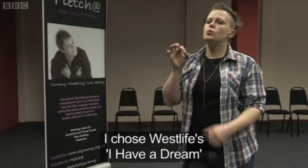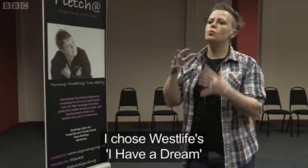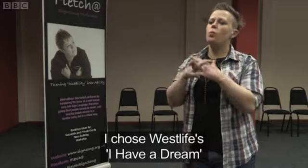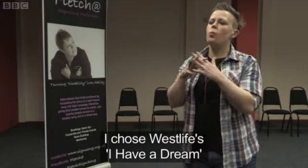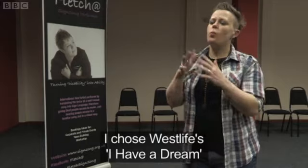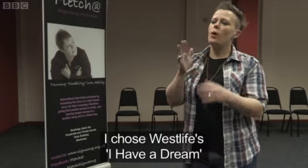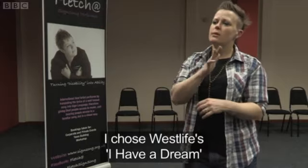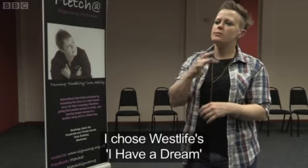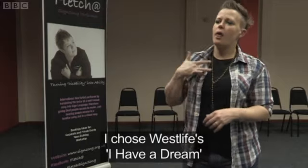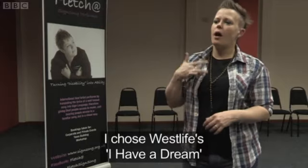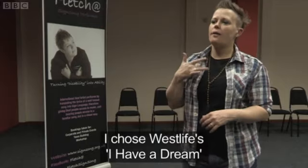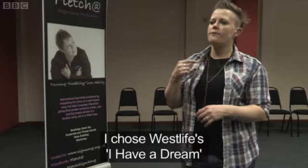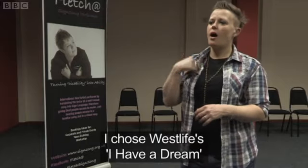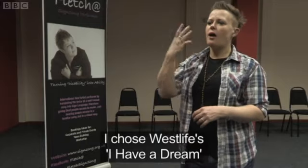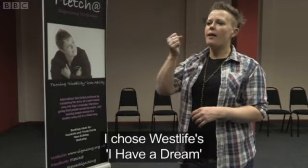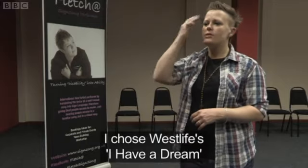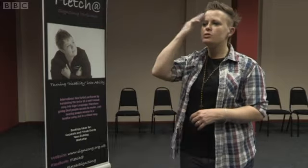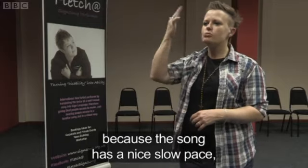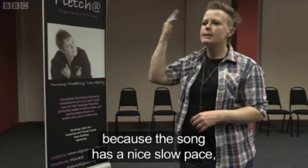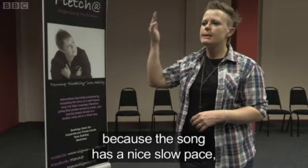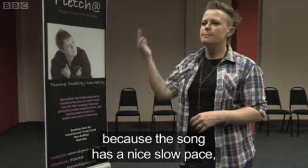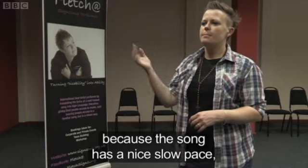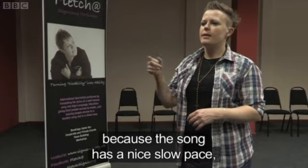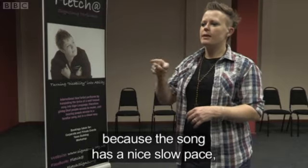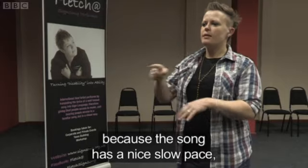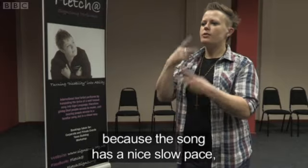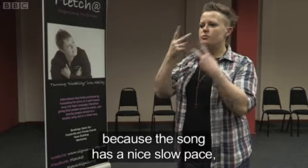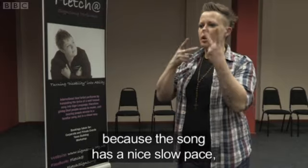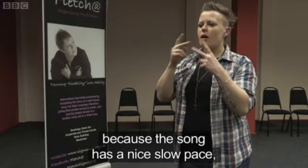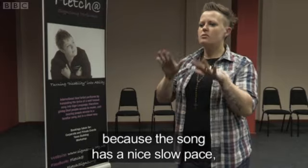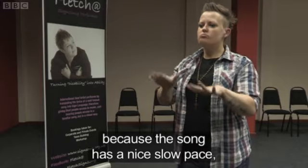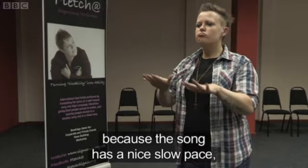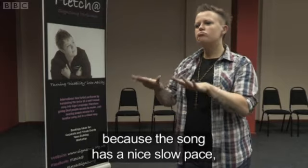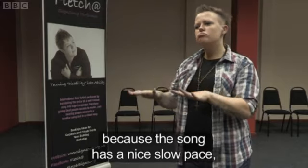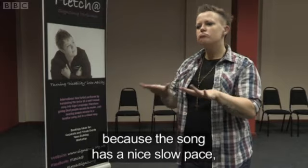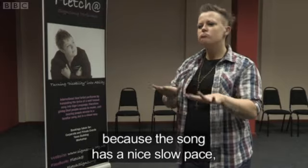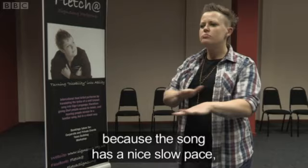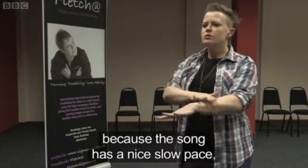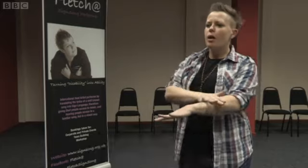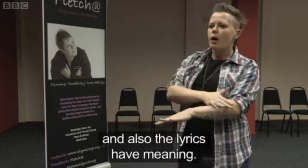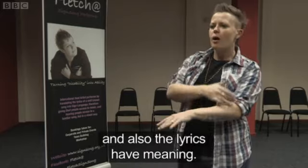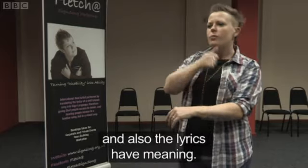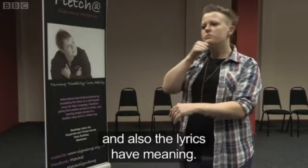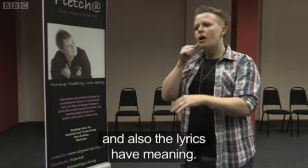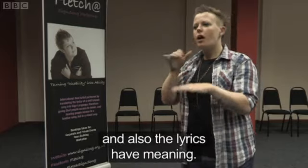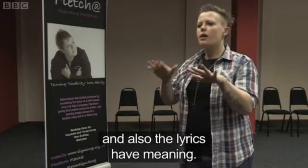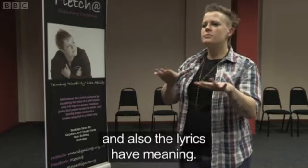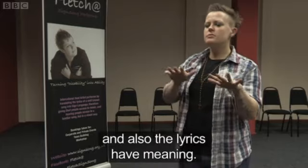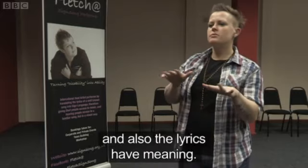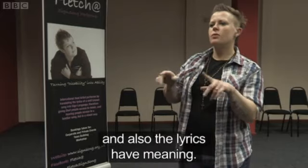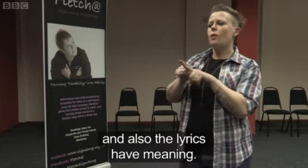I chose Westlife's I Have a Dream because the song has a nice, slow pace, and also the lyrics have